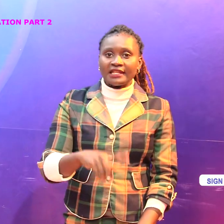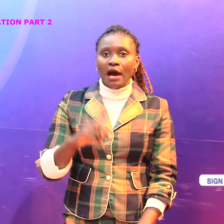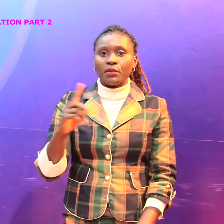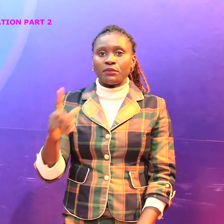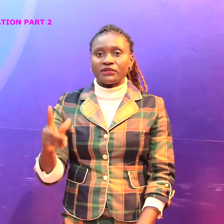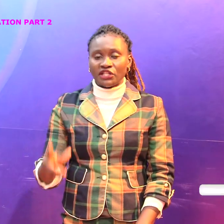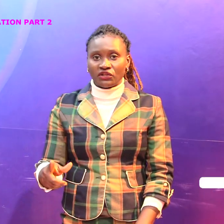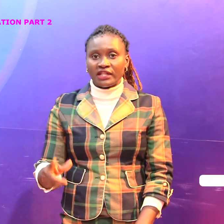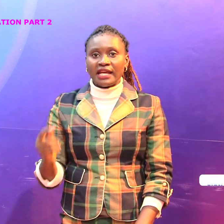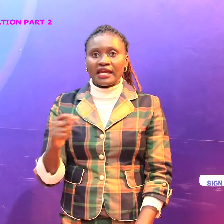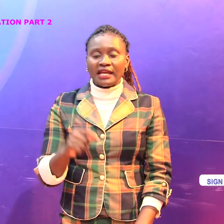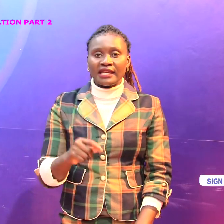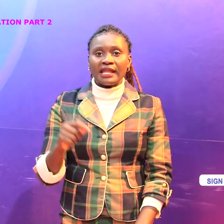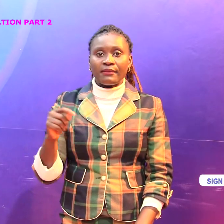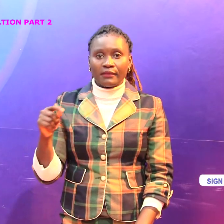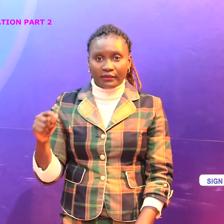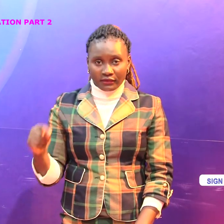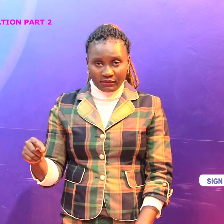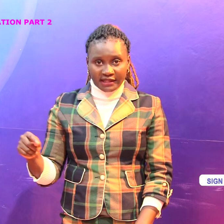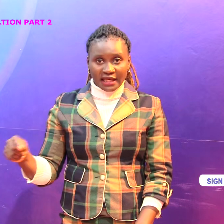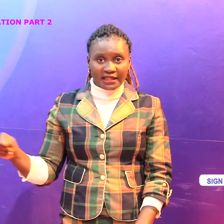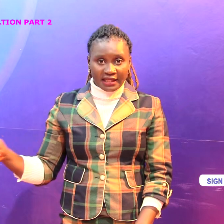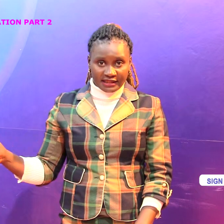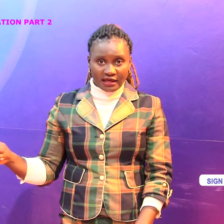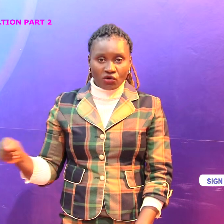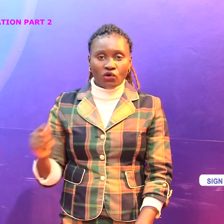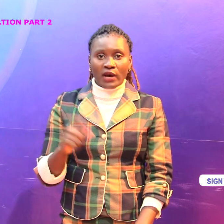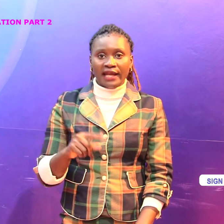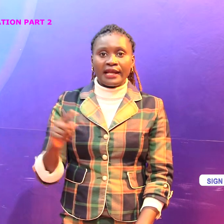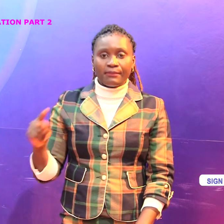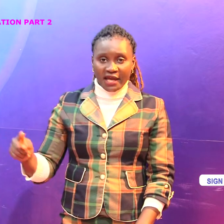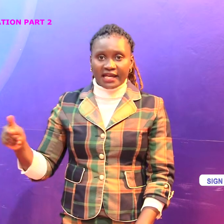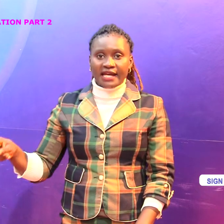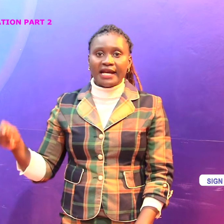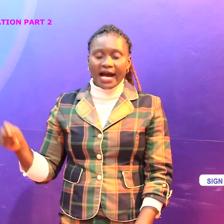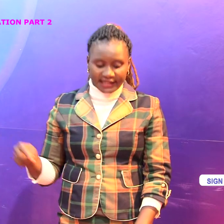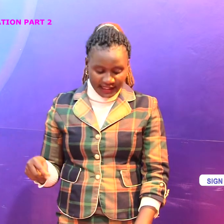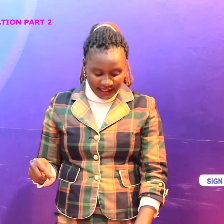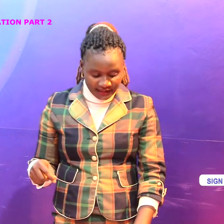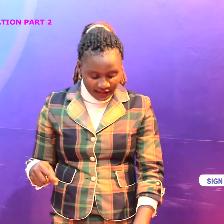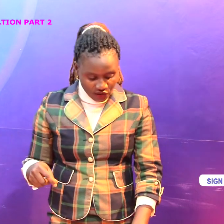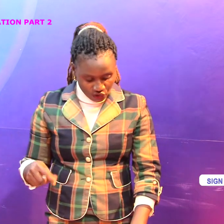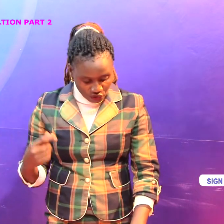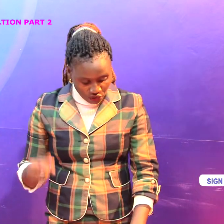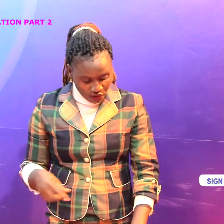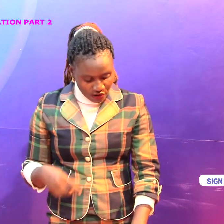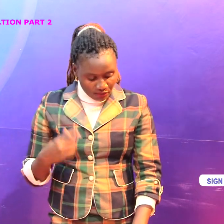a preposition in the sentence or while making a sentence. So